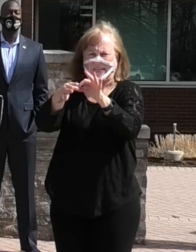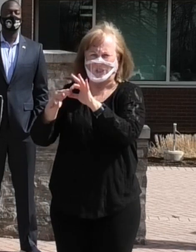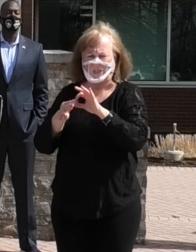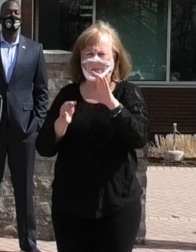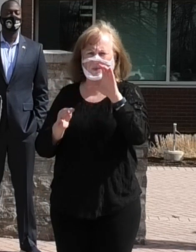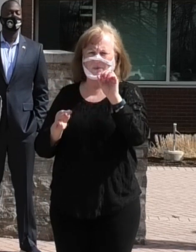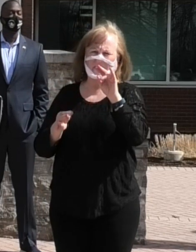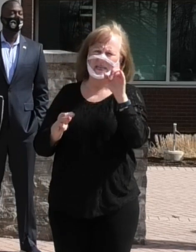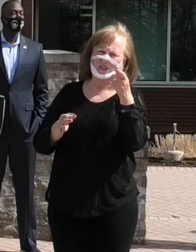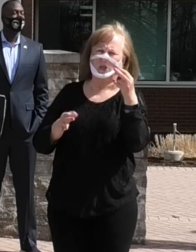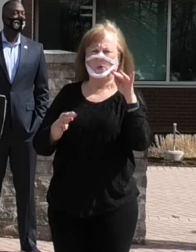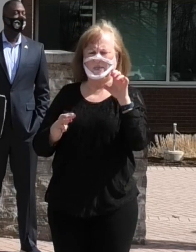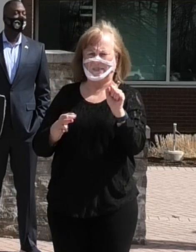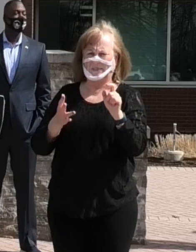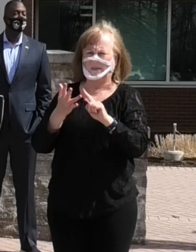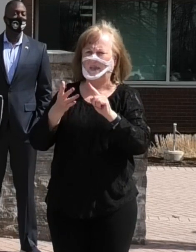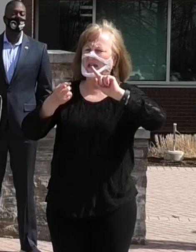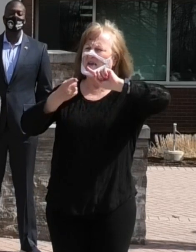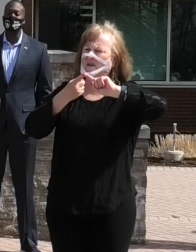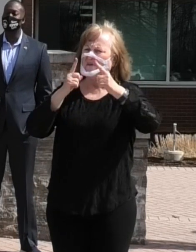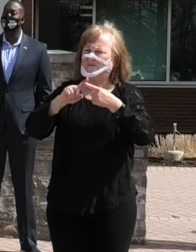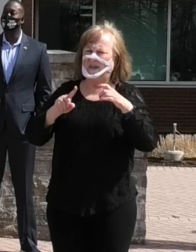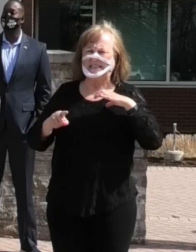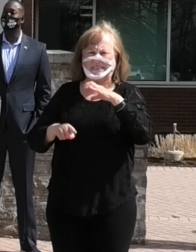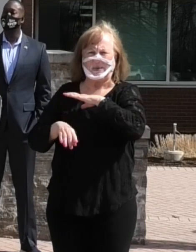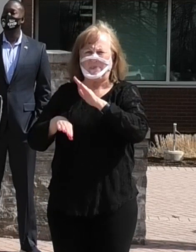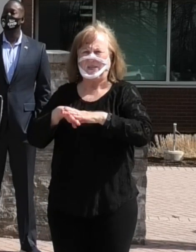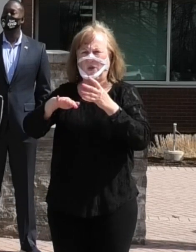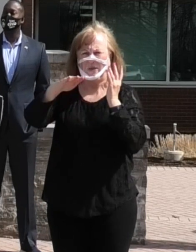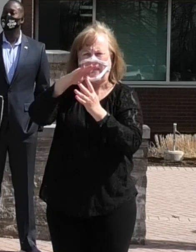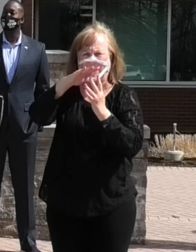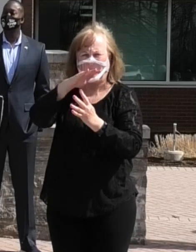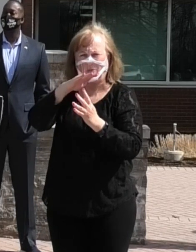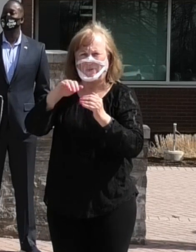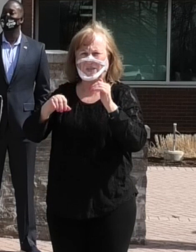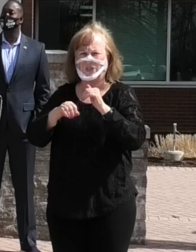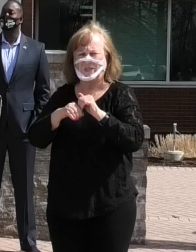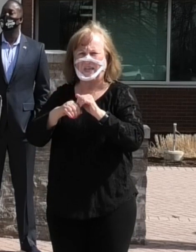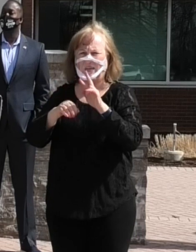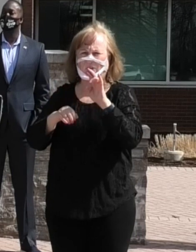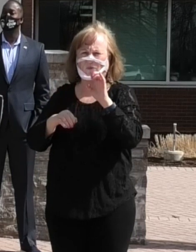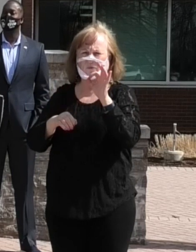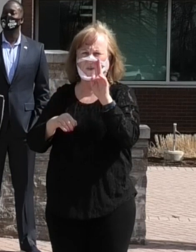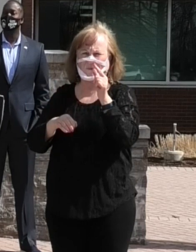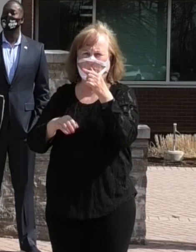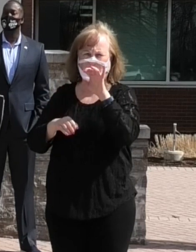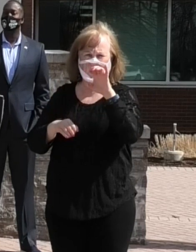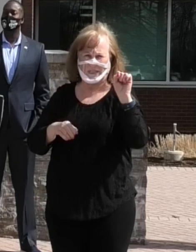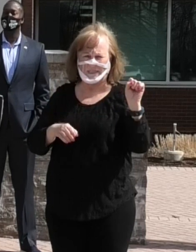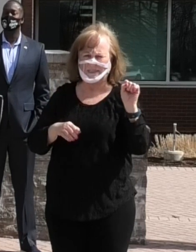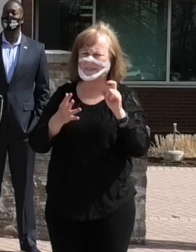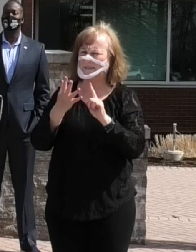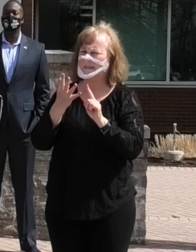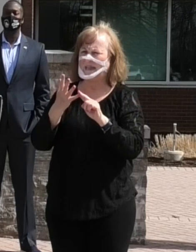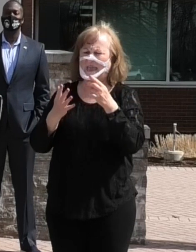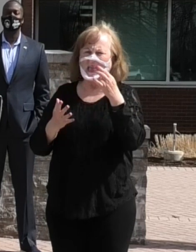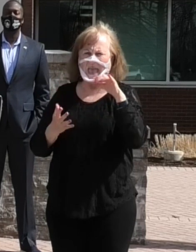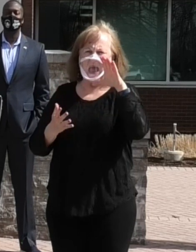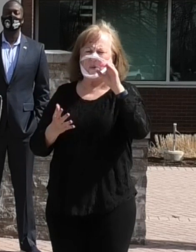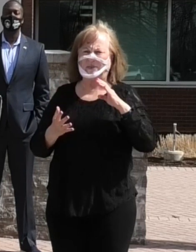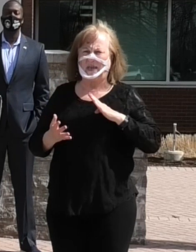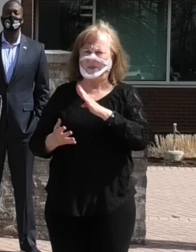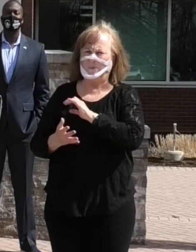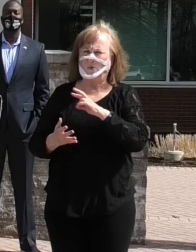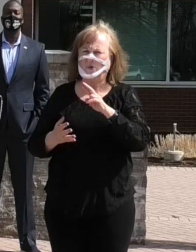Conexiones, Friends Committee on Immigration and Refugees, Howard County Board